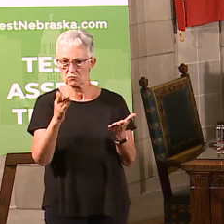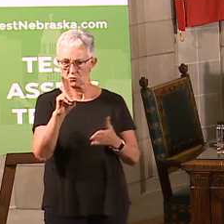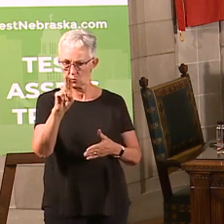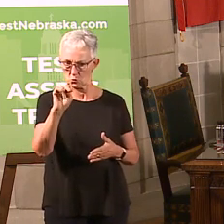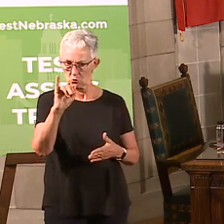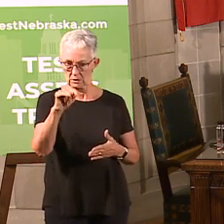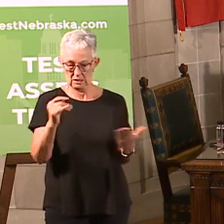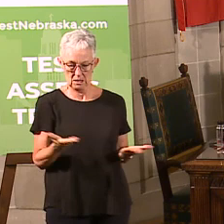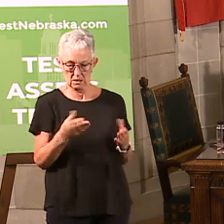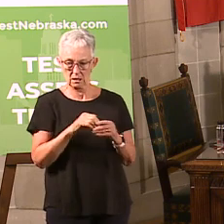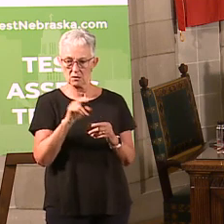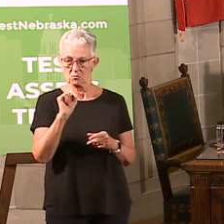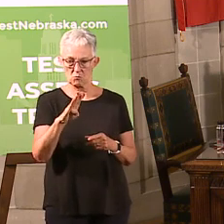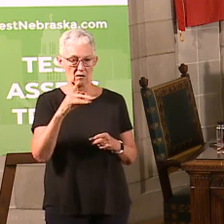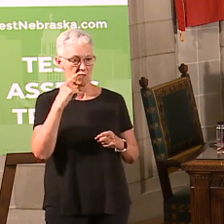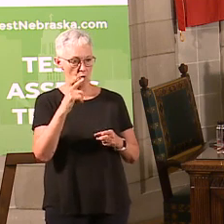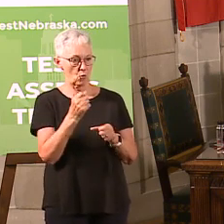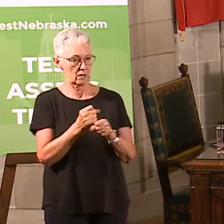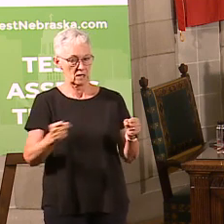academic year.